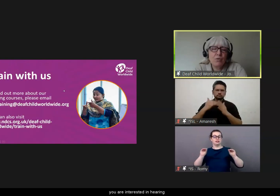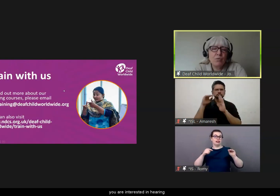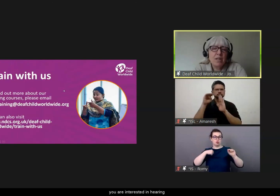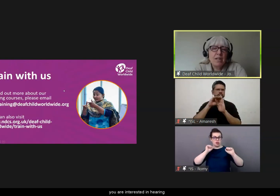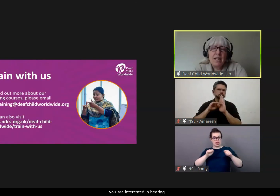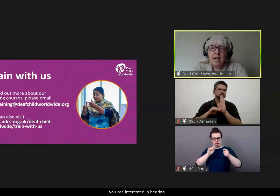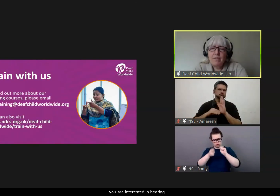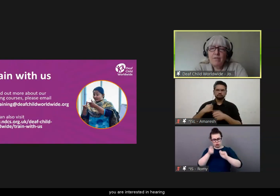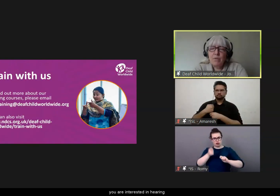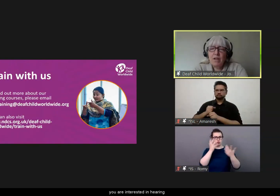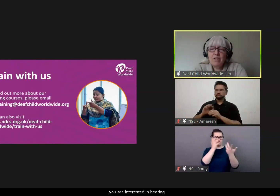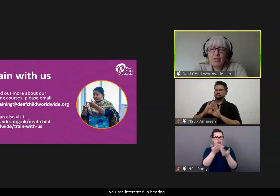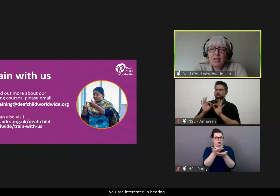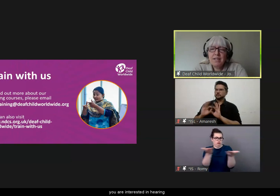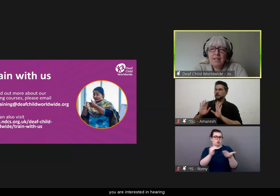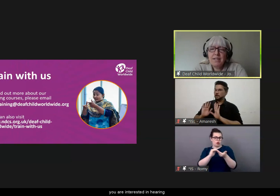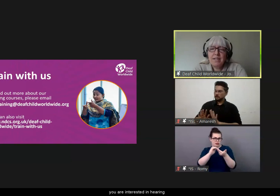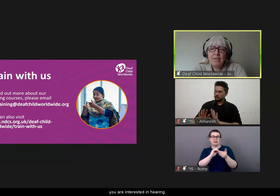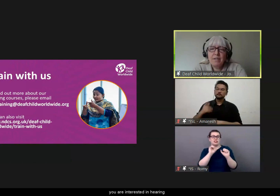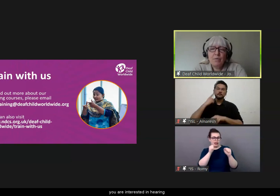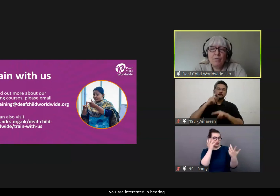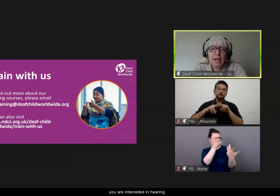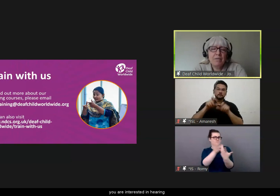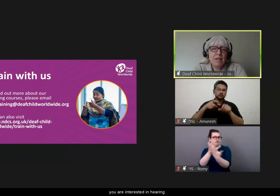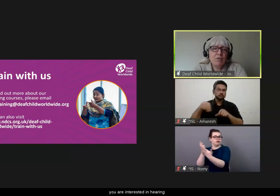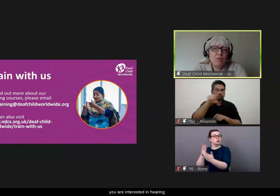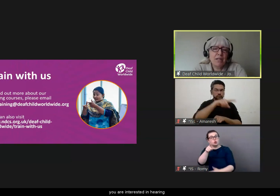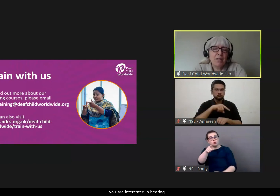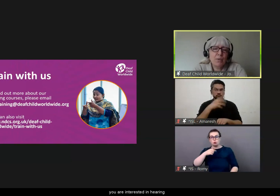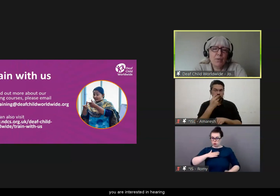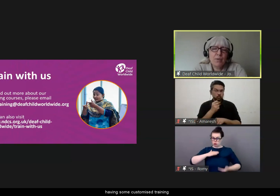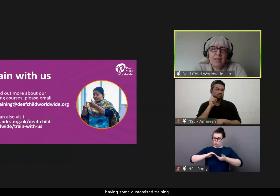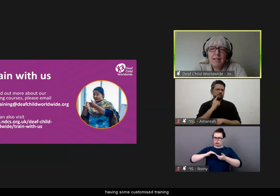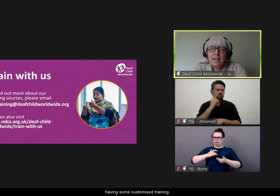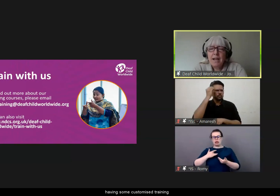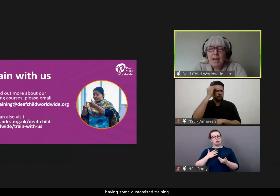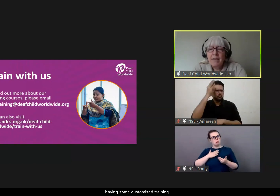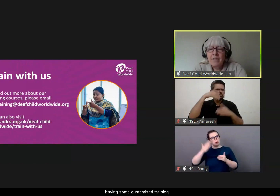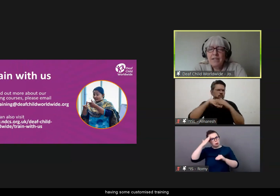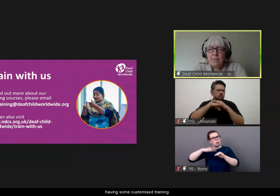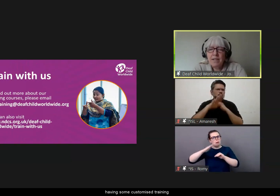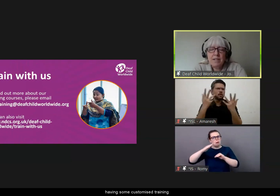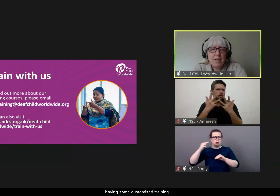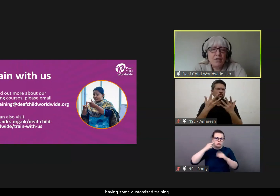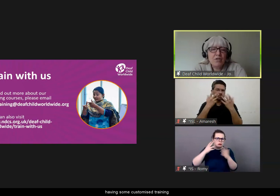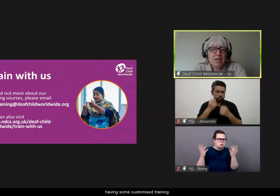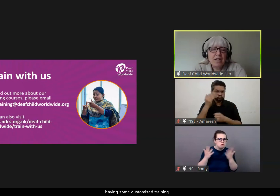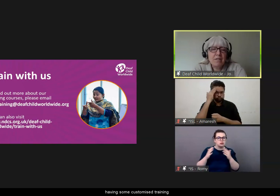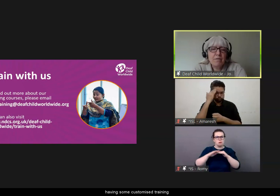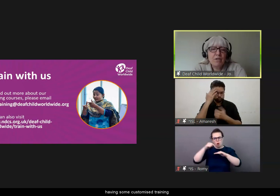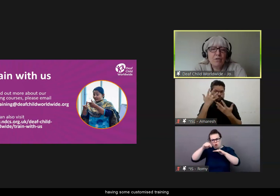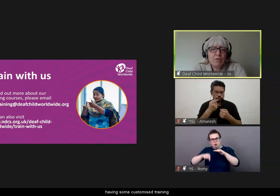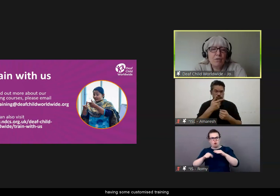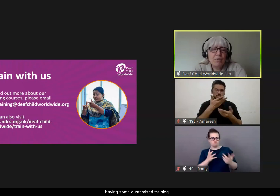do, if you are interested in hearing more about those or exploring having some customized